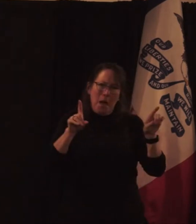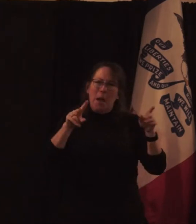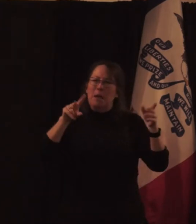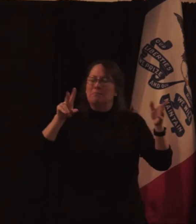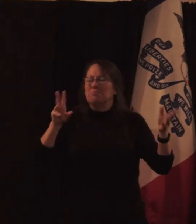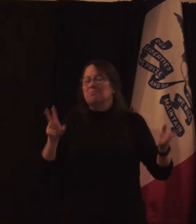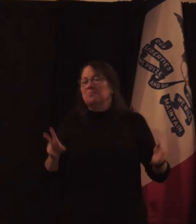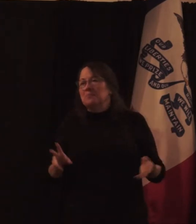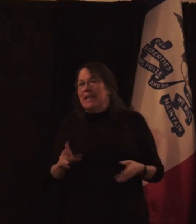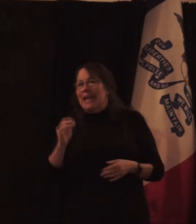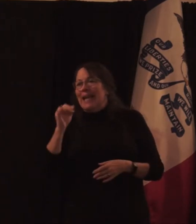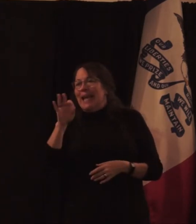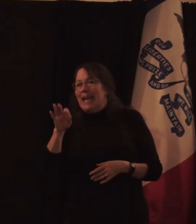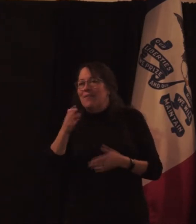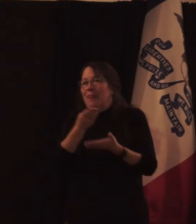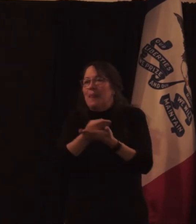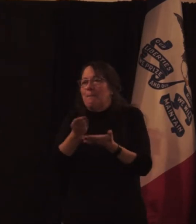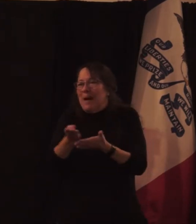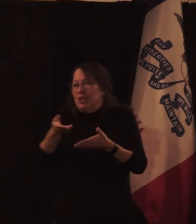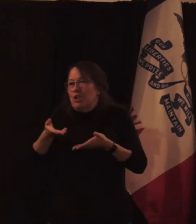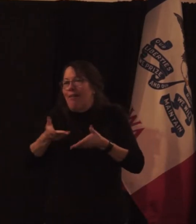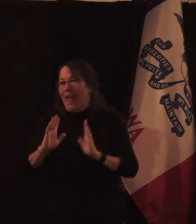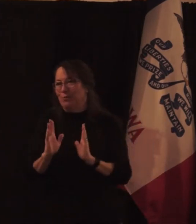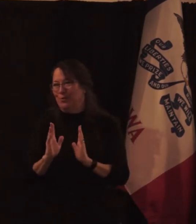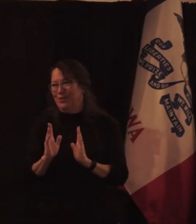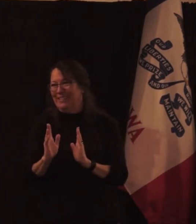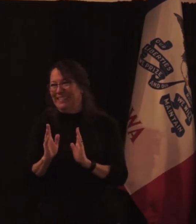like, as long as the budget allows it.